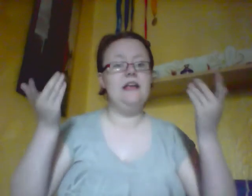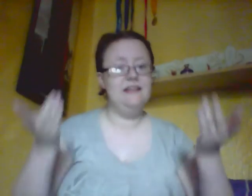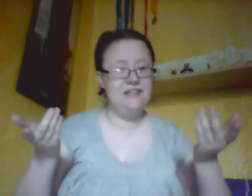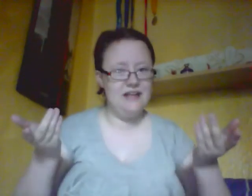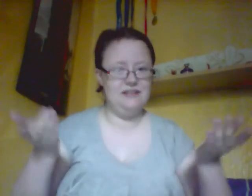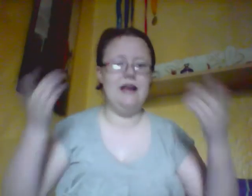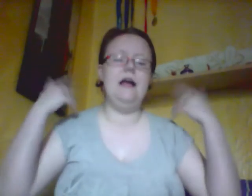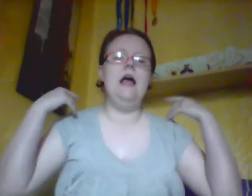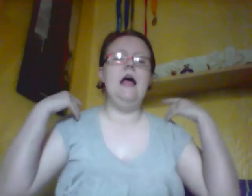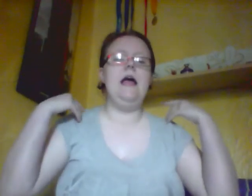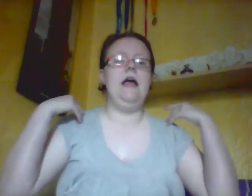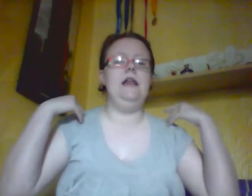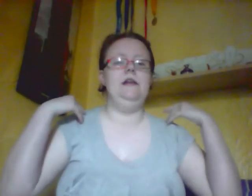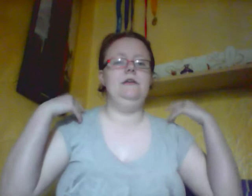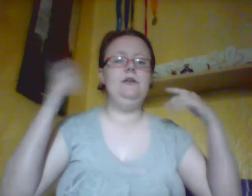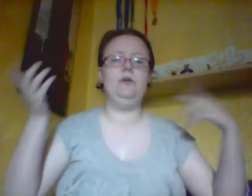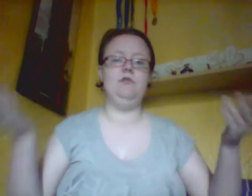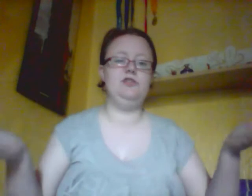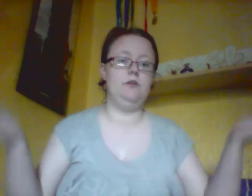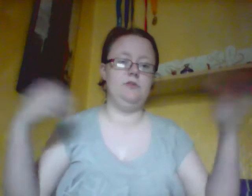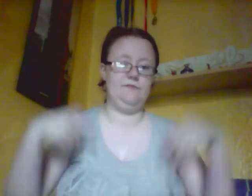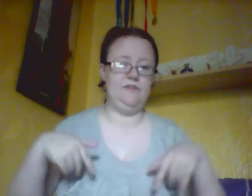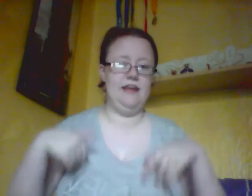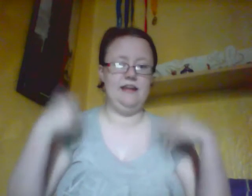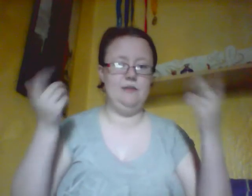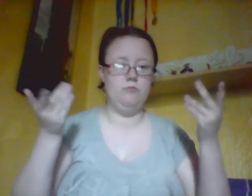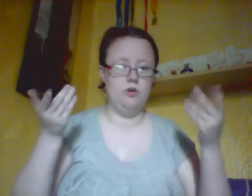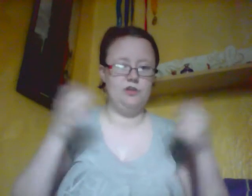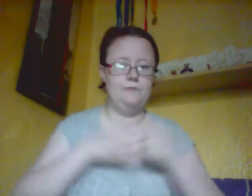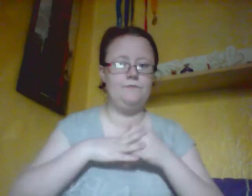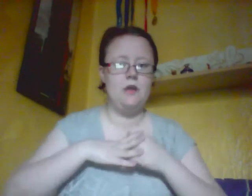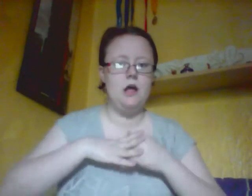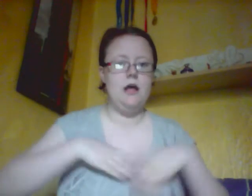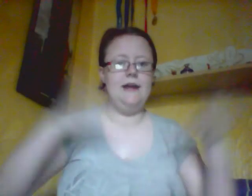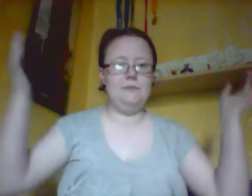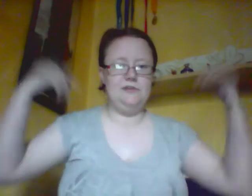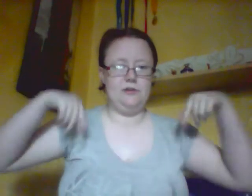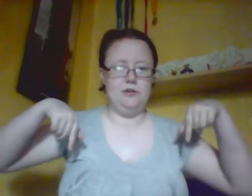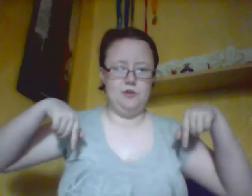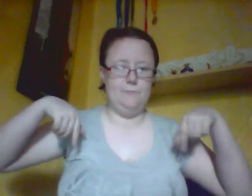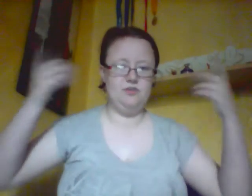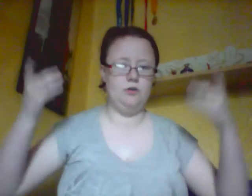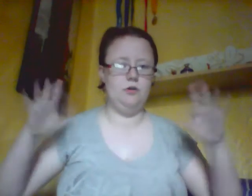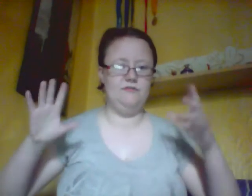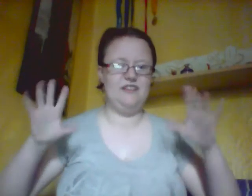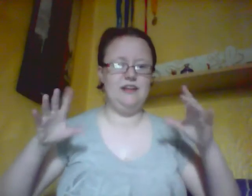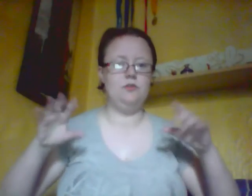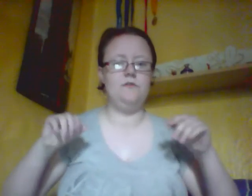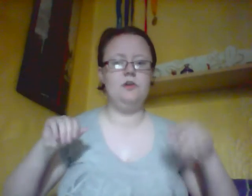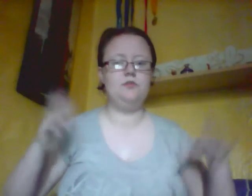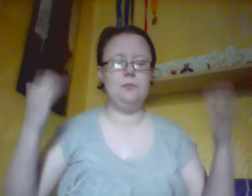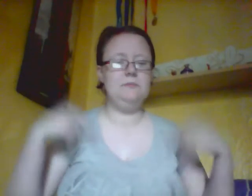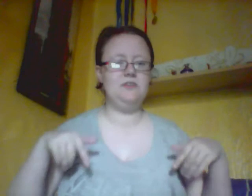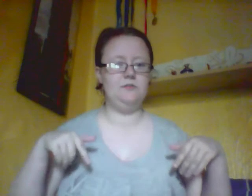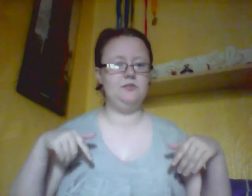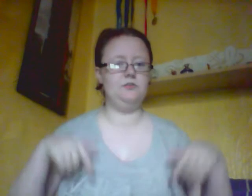an idiot and he told everyone Sherlock was fake and he wasn't. And that's why Sherlock had to jump, sort of, kind of. So he blamed himself for Sherlock's death,